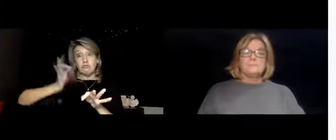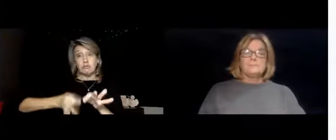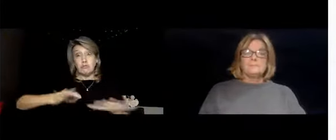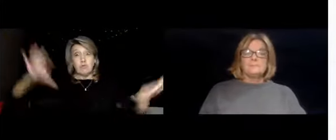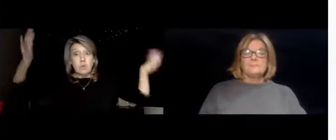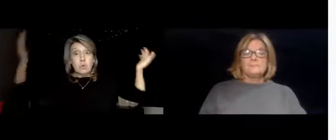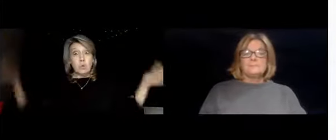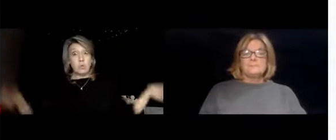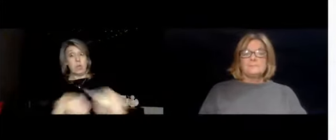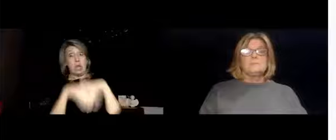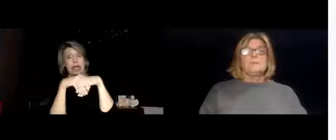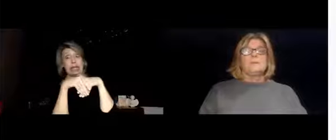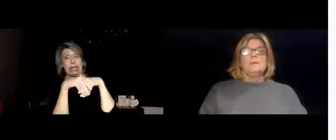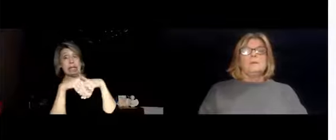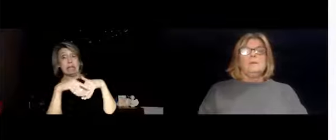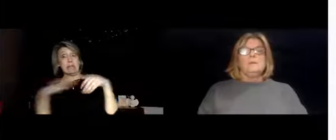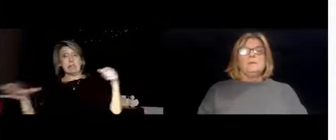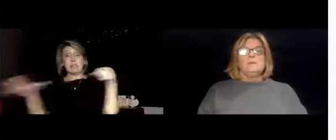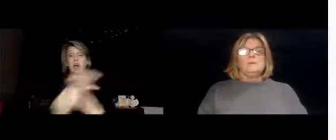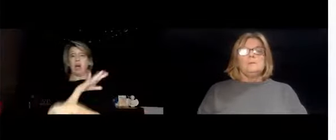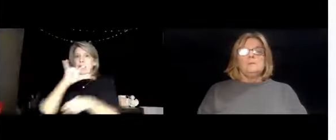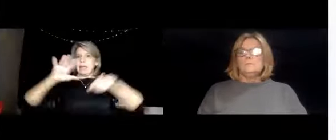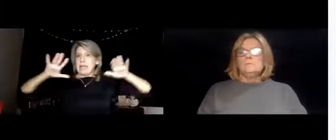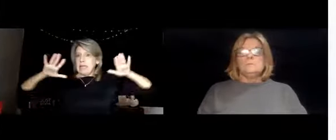now I have yet to interpret a wedding